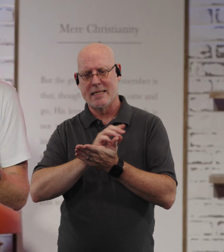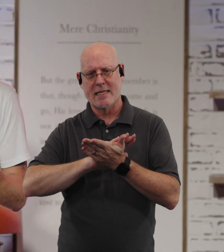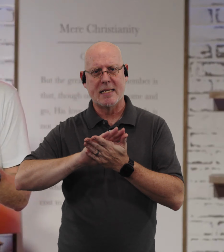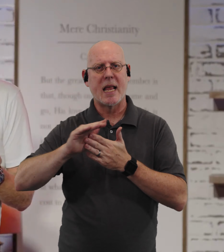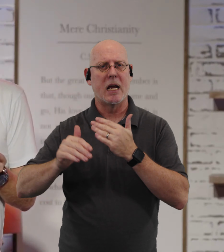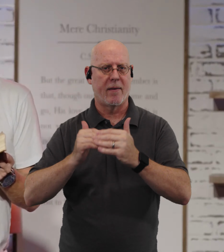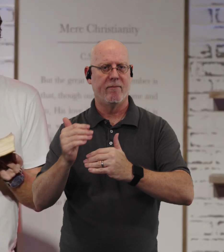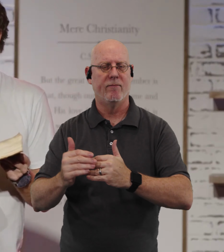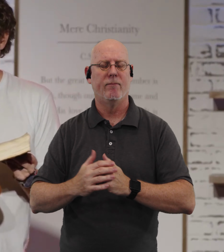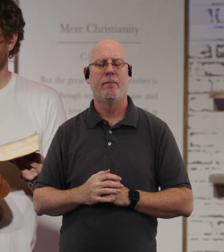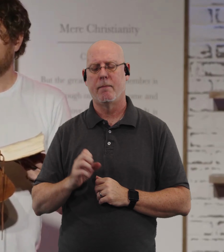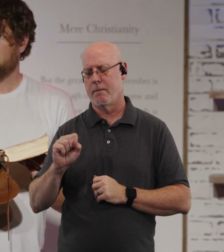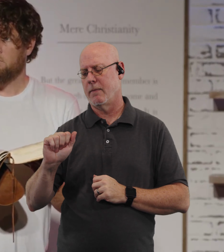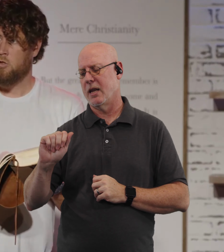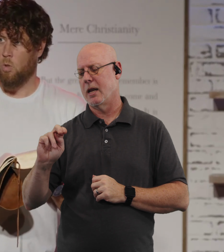sanctifying.